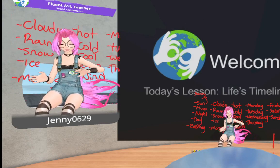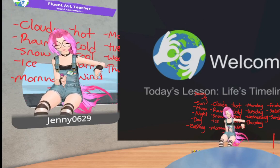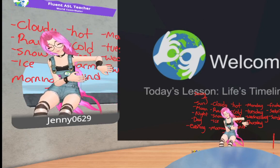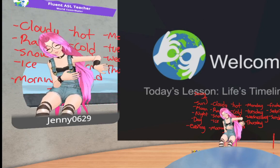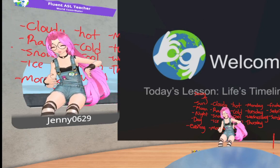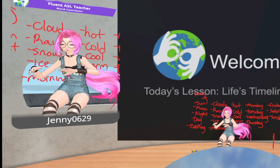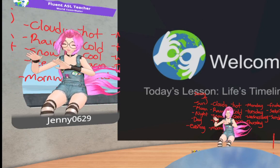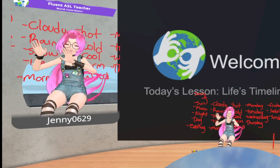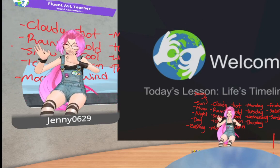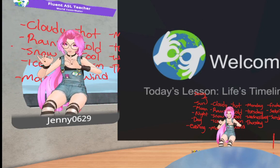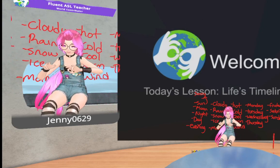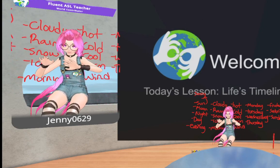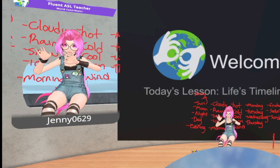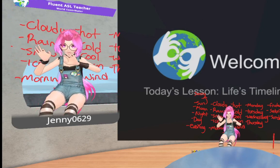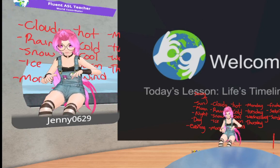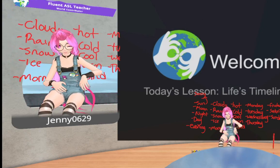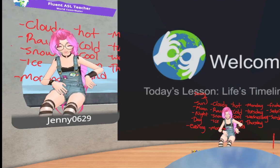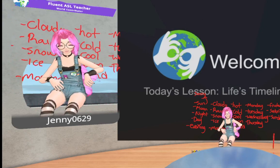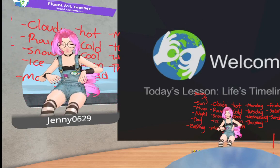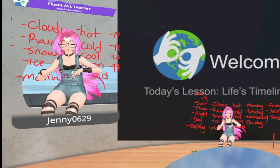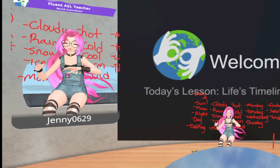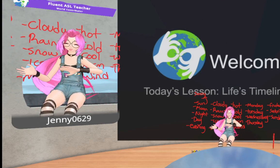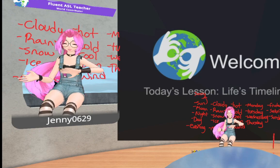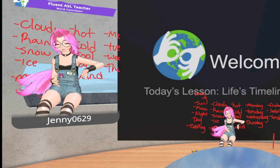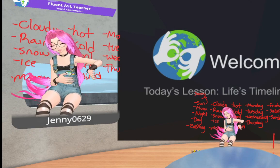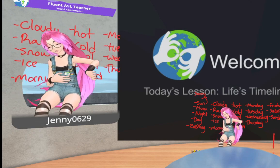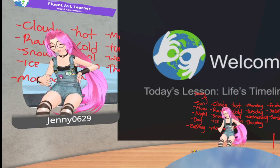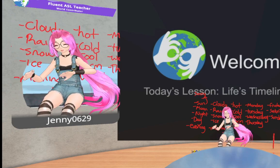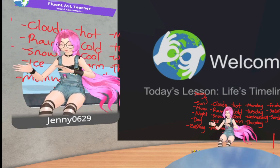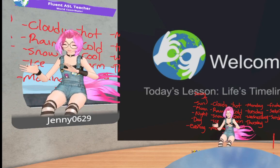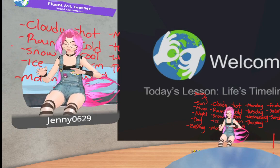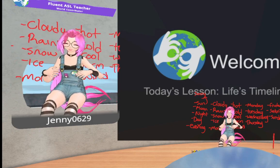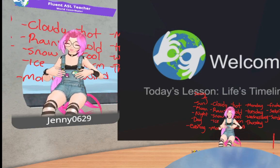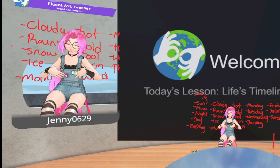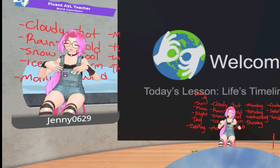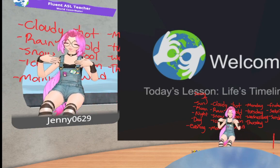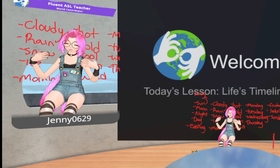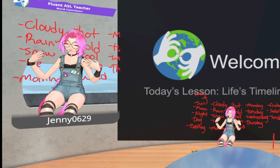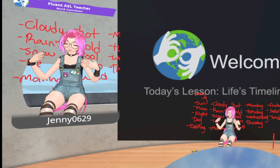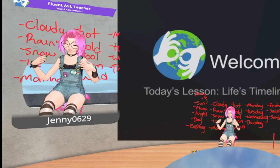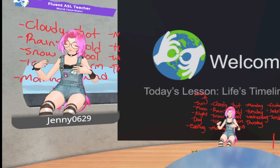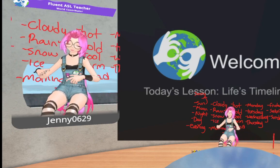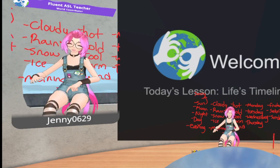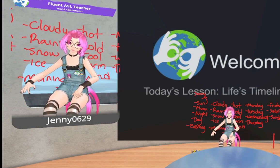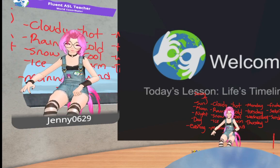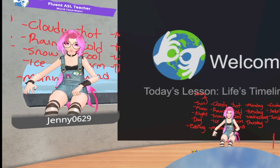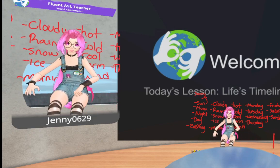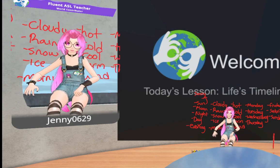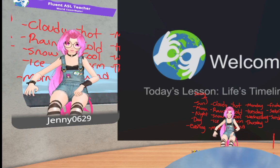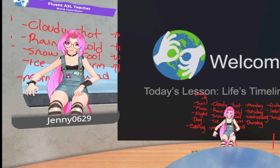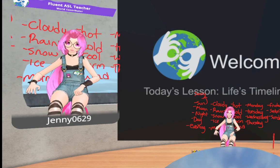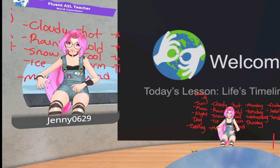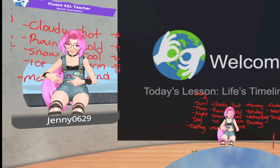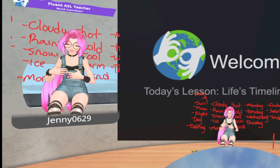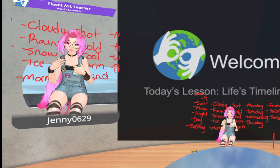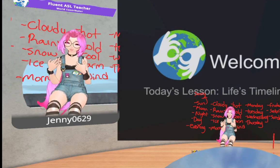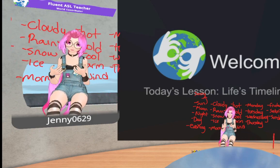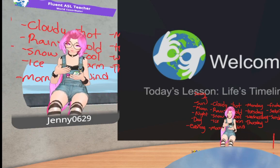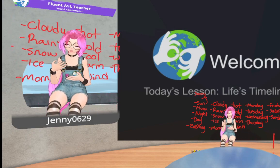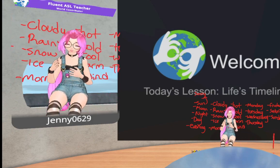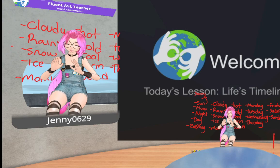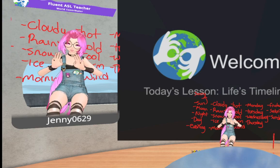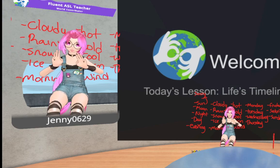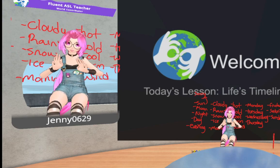is wind. So like wind and snow coming in, right? Just like exaggerating. As long as you're